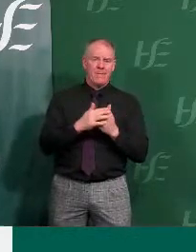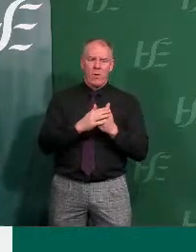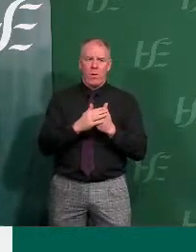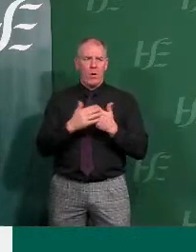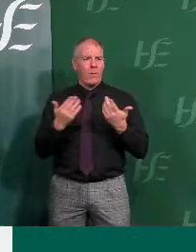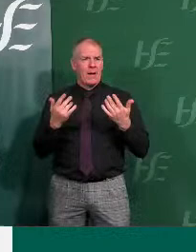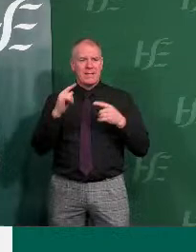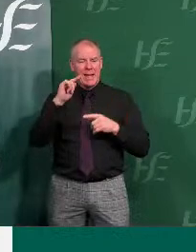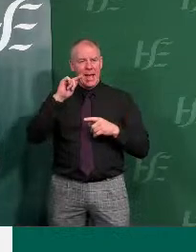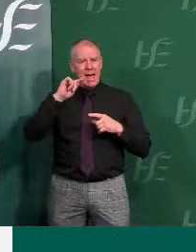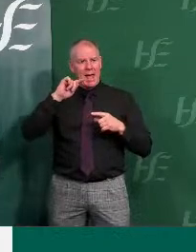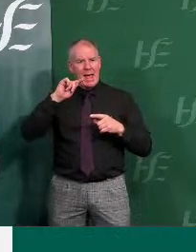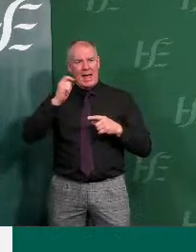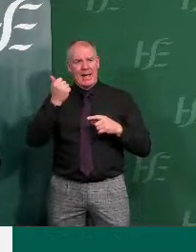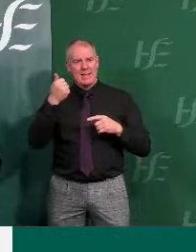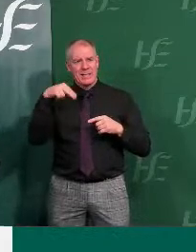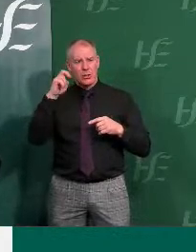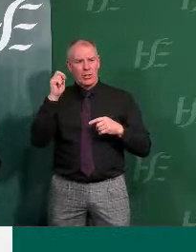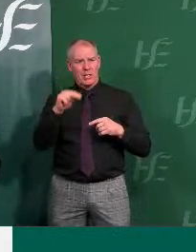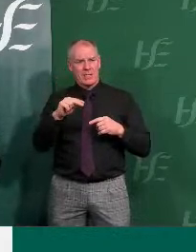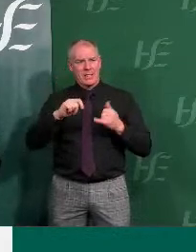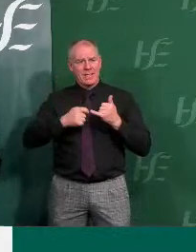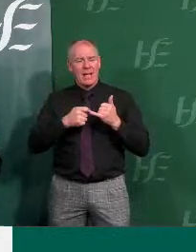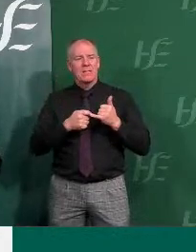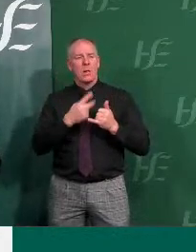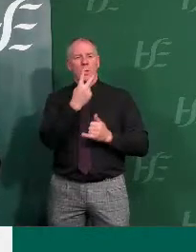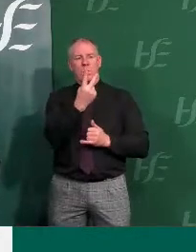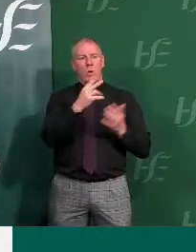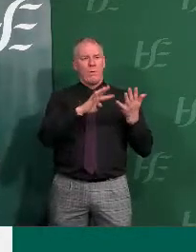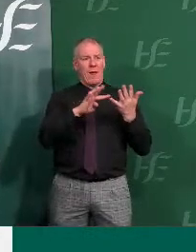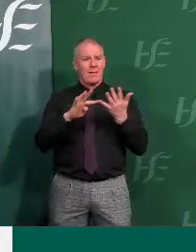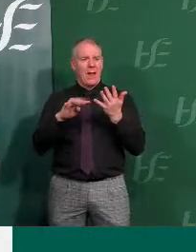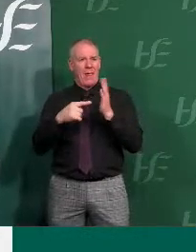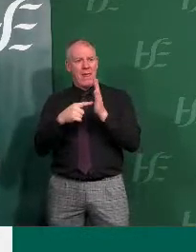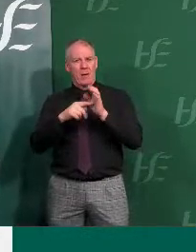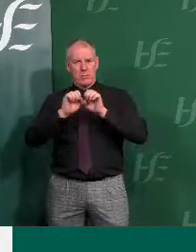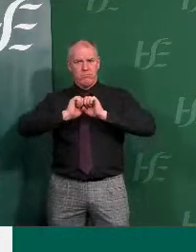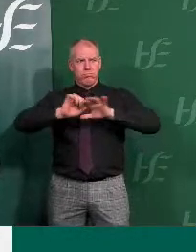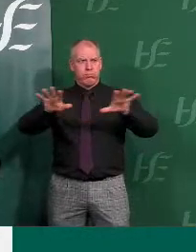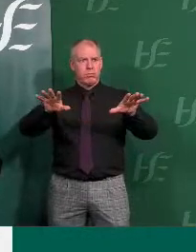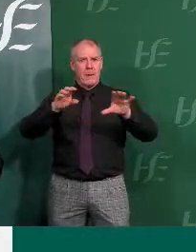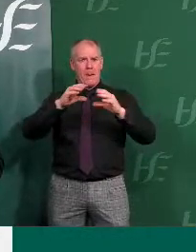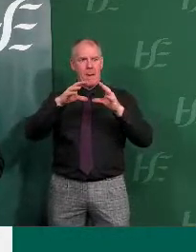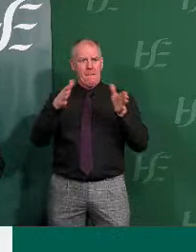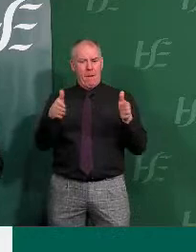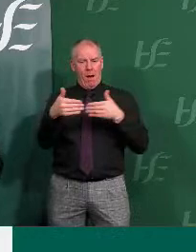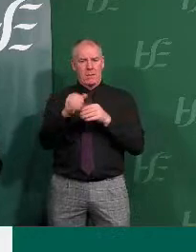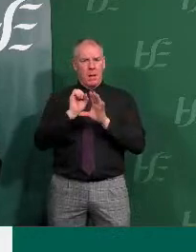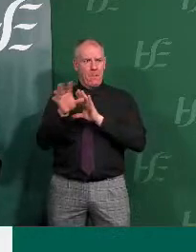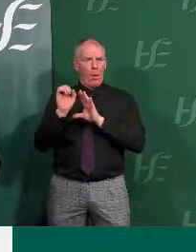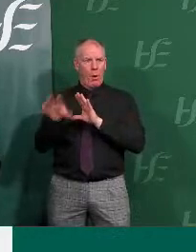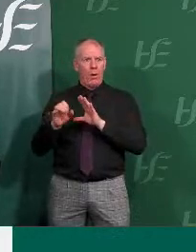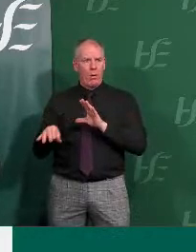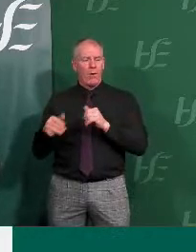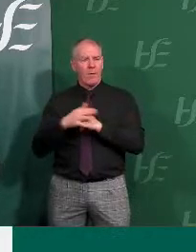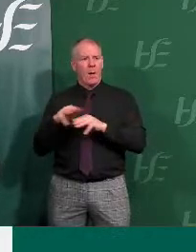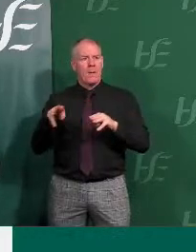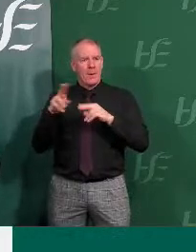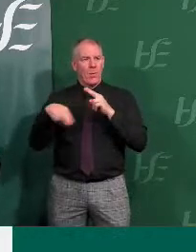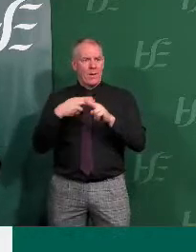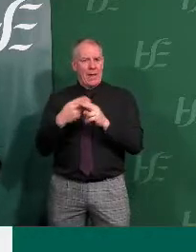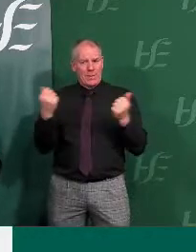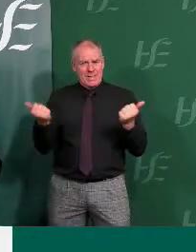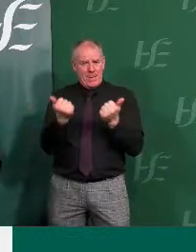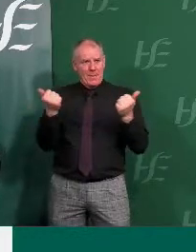for antigen. So 299,000 kits distributed are booked for asymptomatic